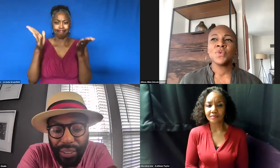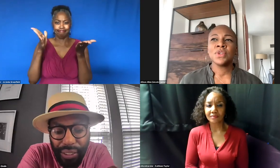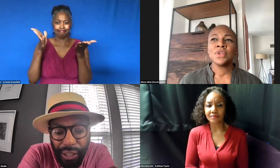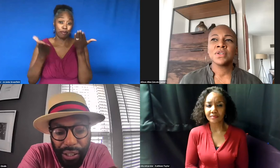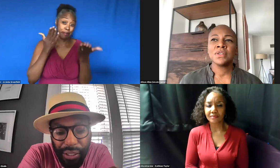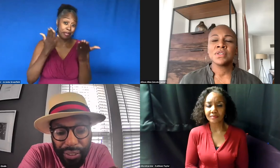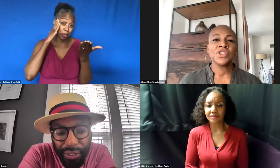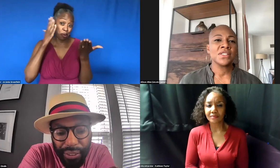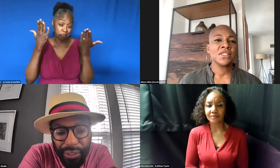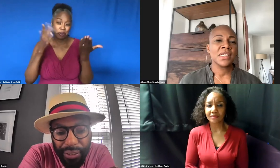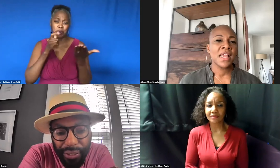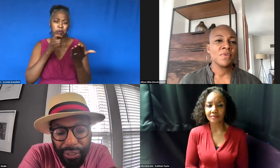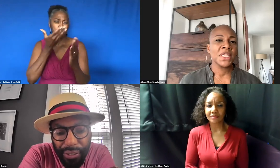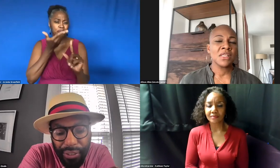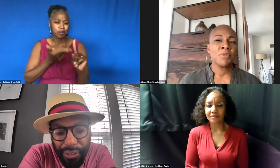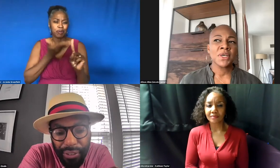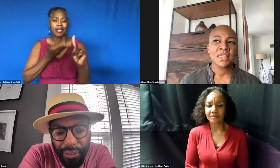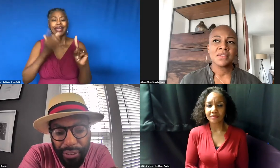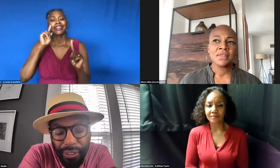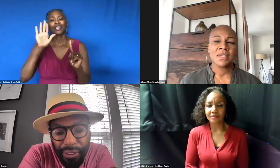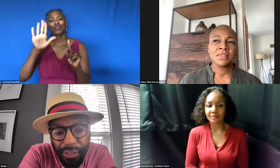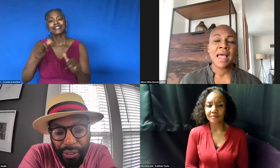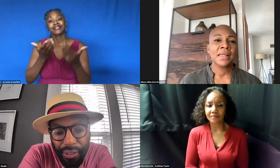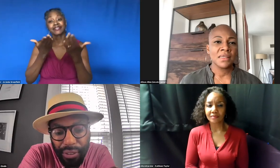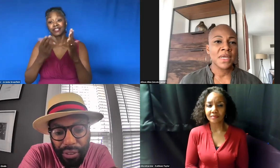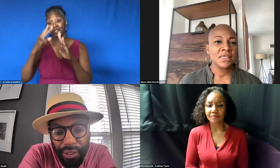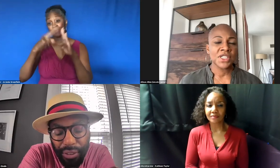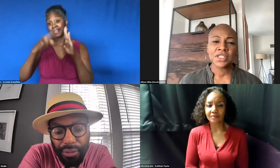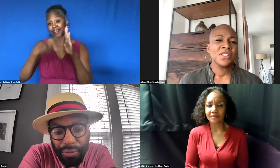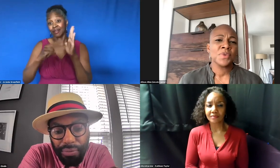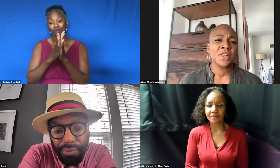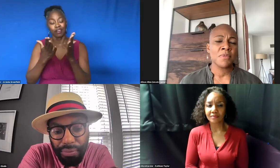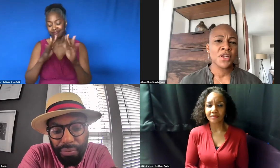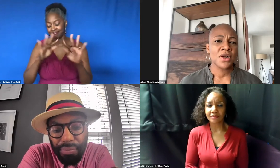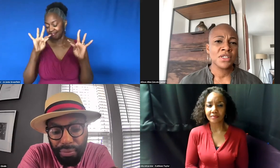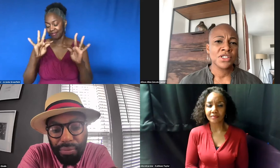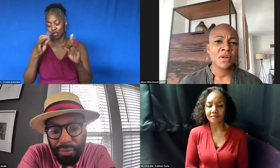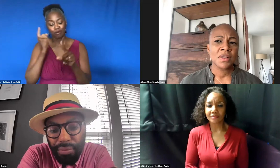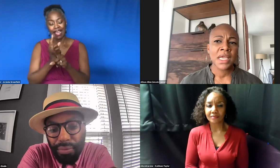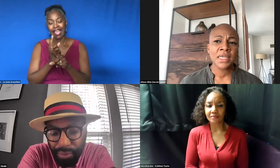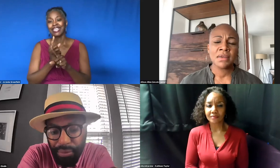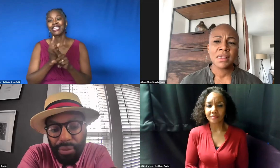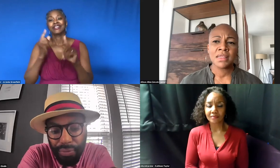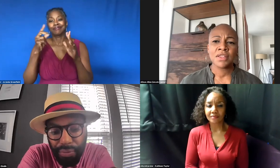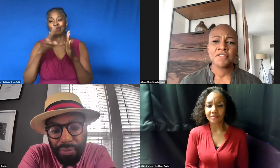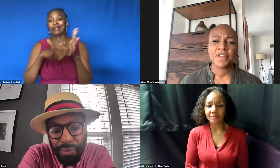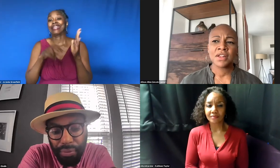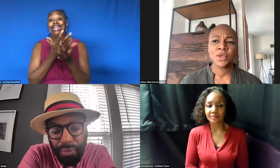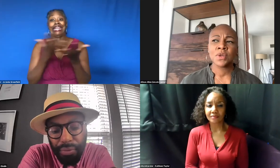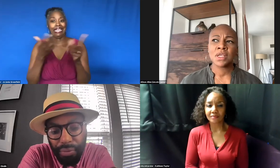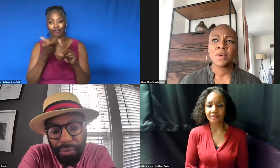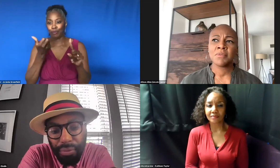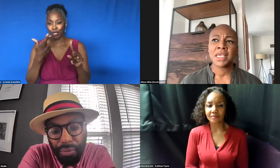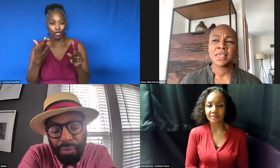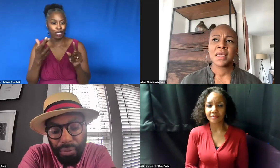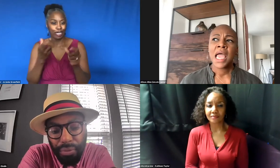think your suggestion at reading the book, I think, is exactly the right suggestion. Just reading up on her in general, and anything you can find on